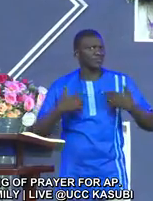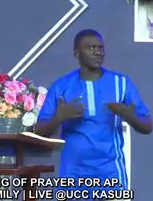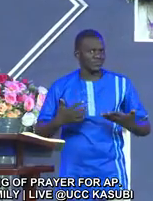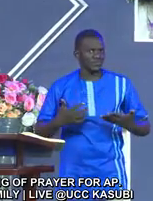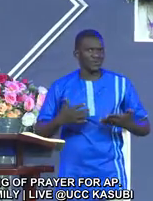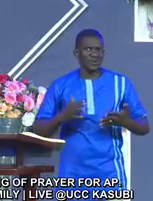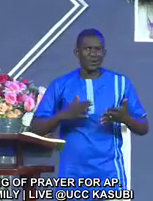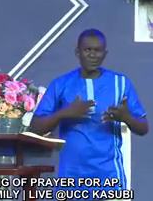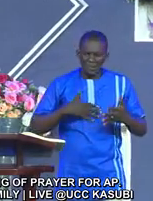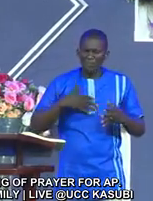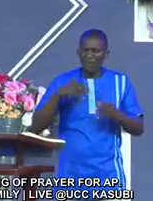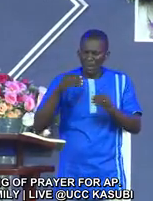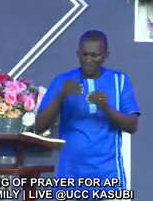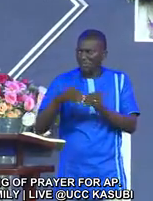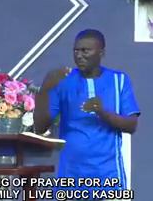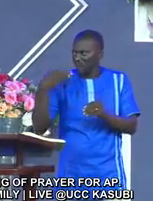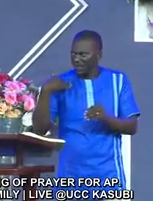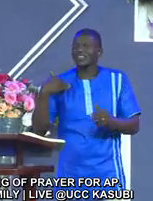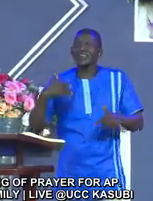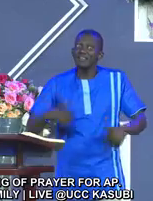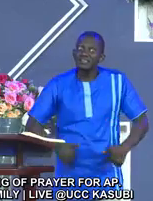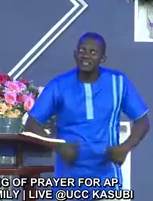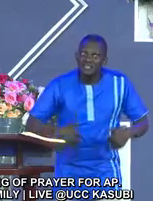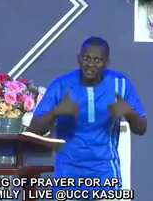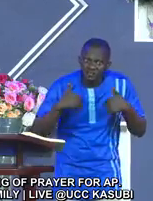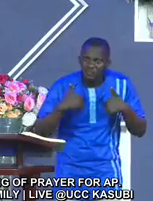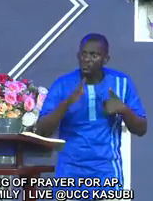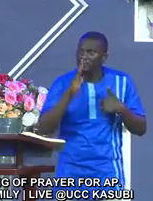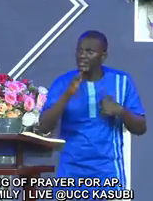My brother, live.